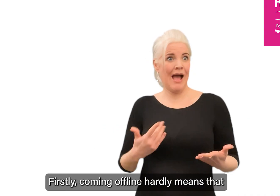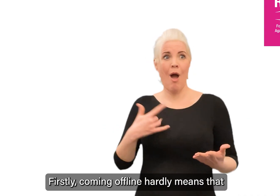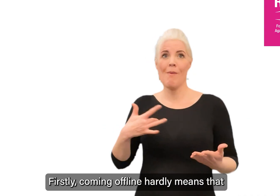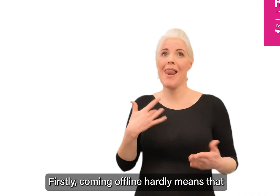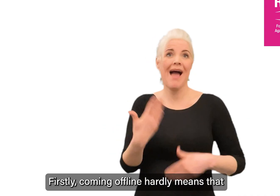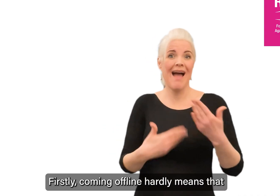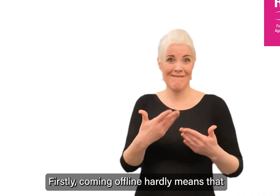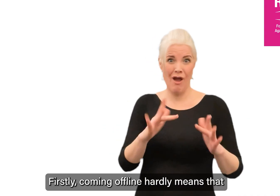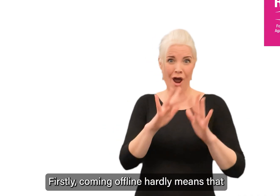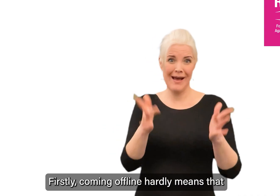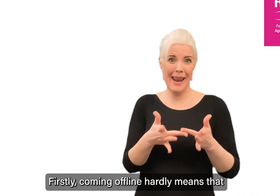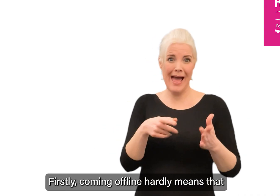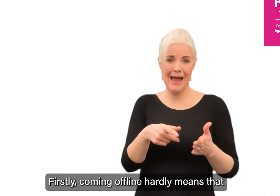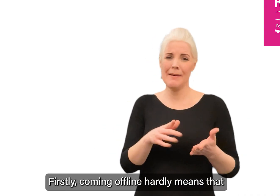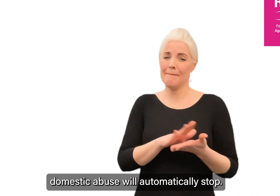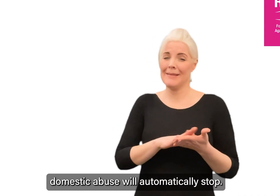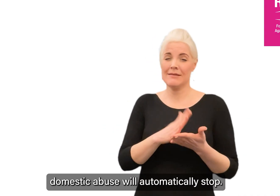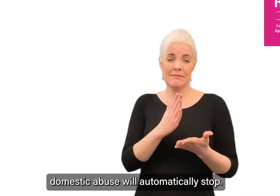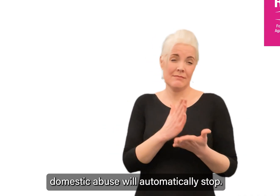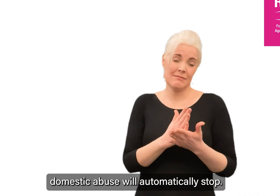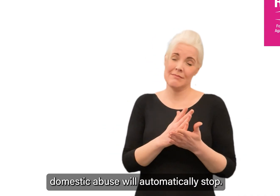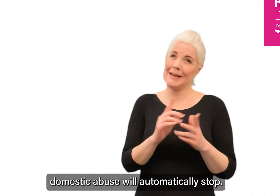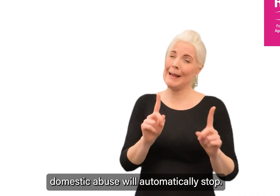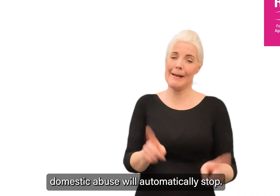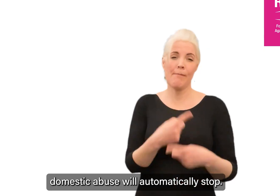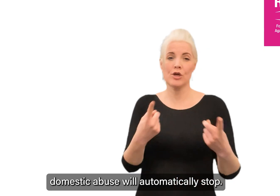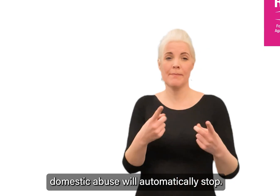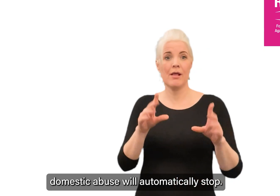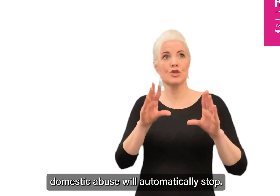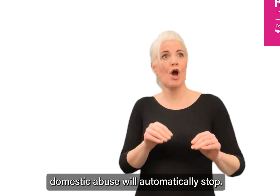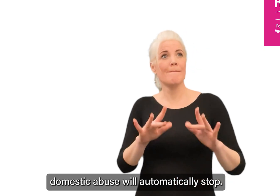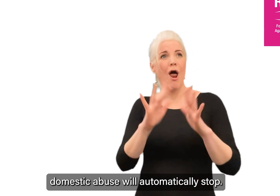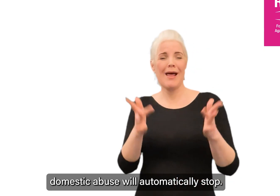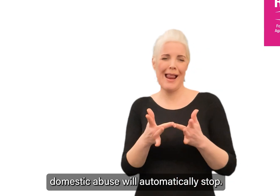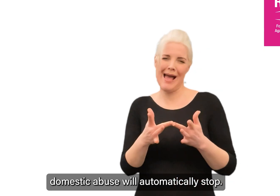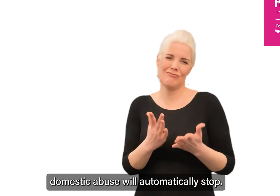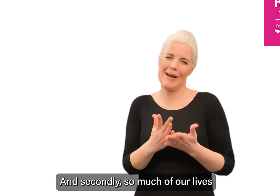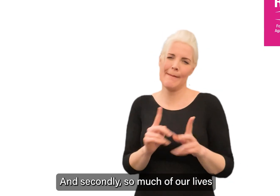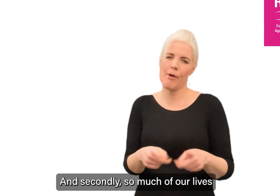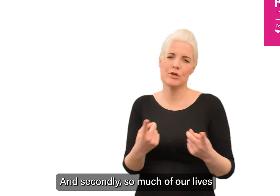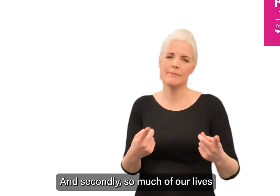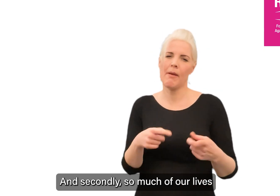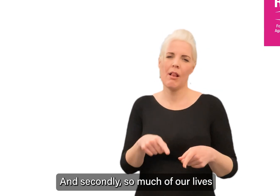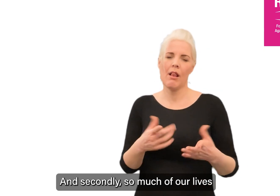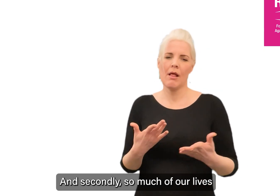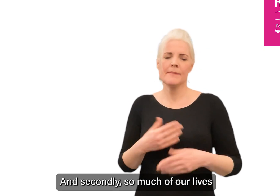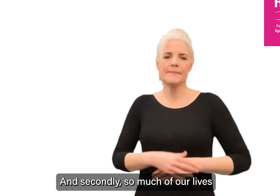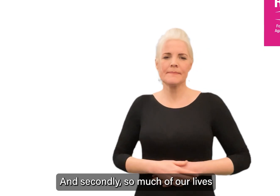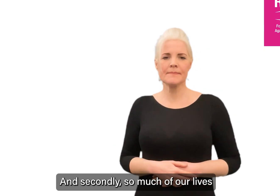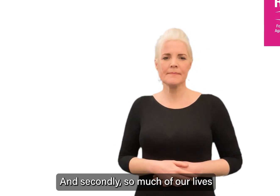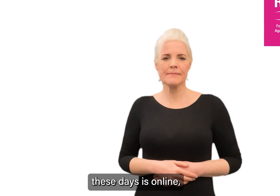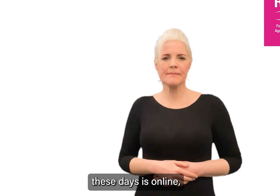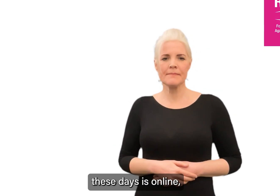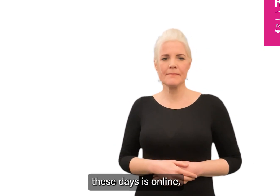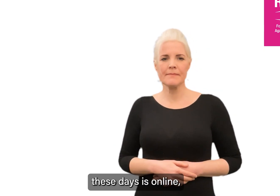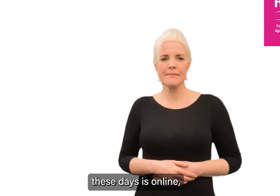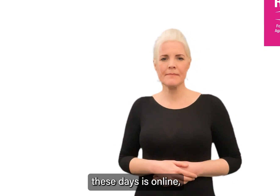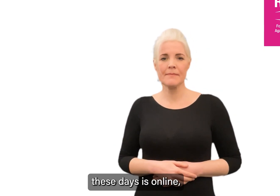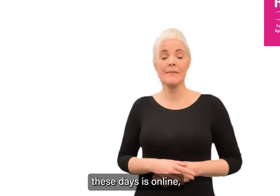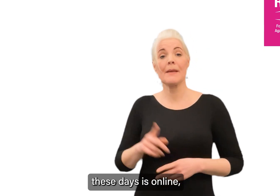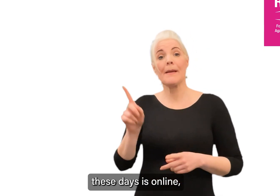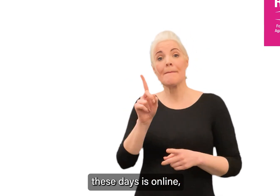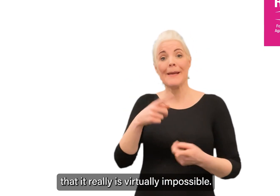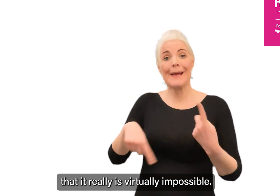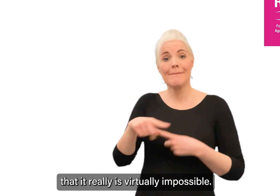Firstly, coming offline hardly means that domestic abuse will automatically stop. And secondly, so much of our lives these days